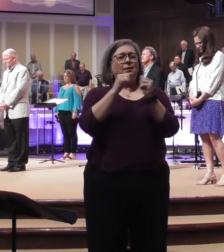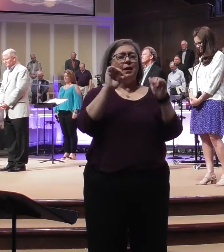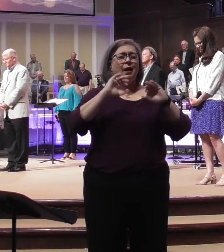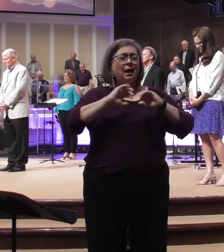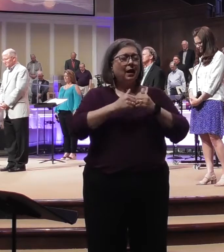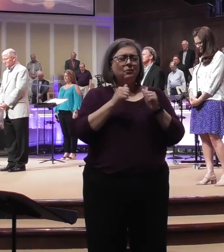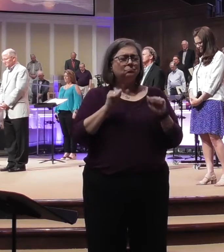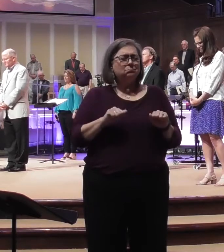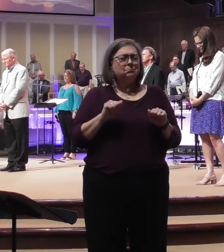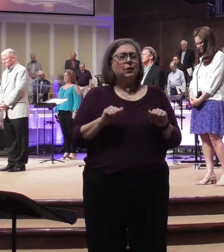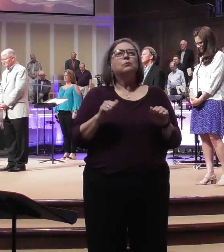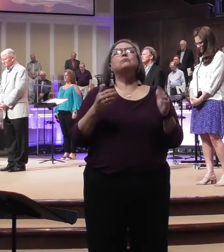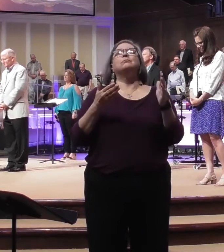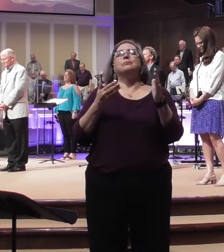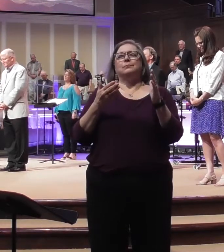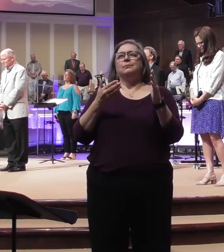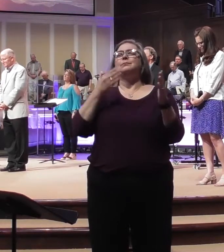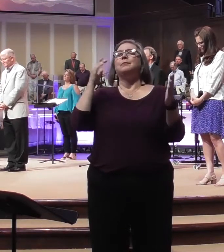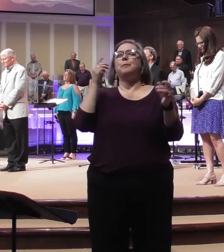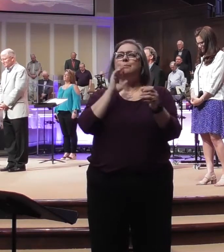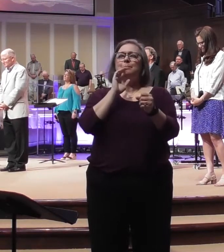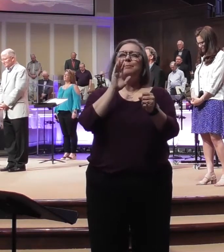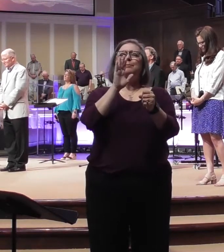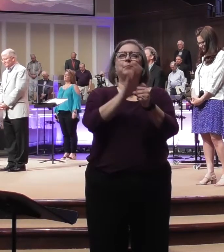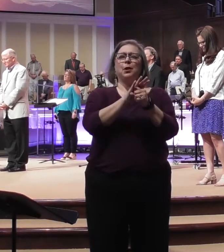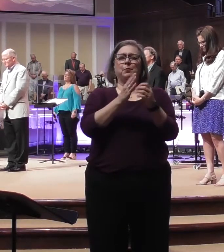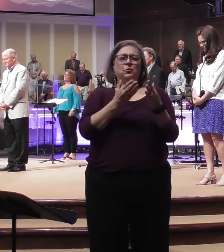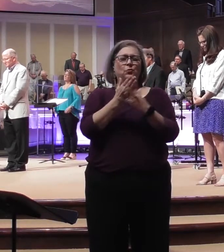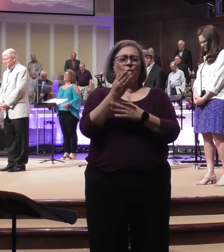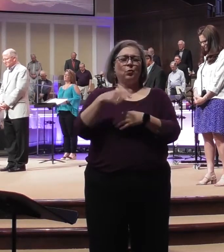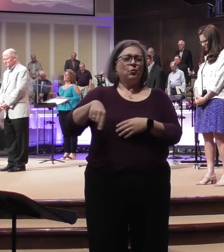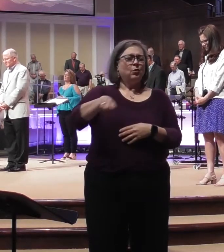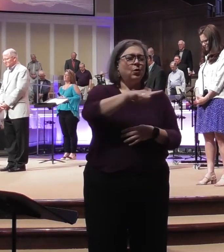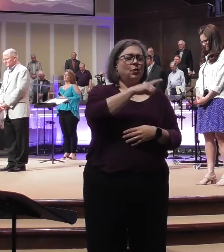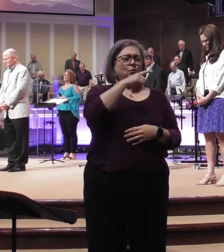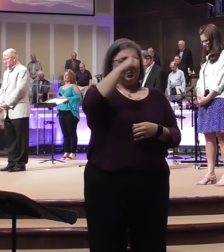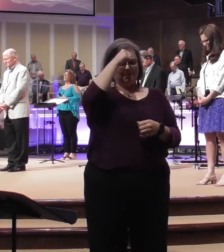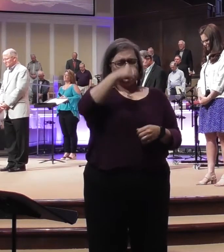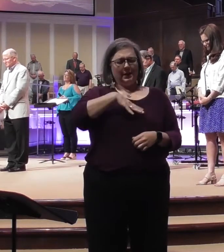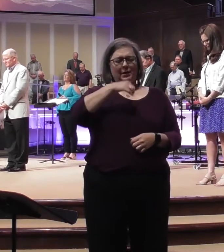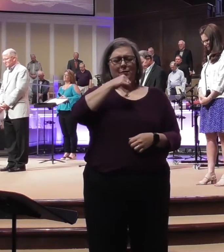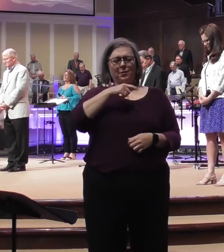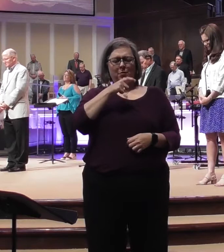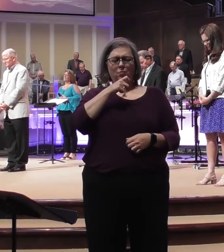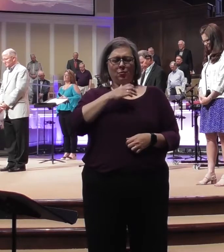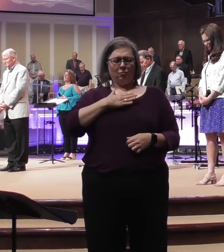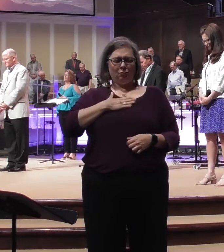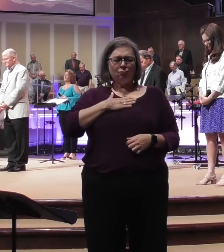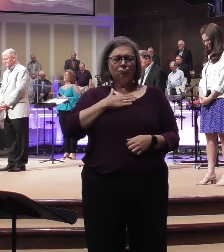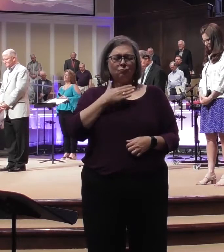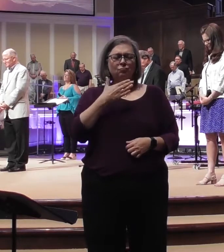and guaranteed by those men and women who've willingly laid their lives down.